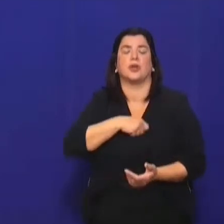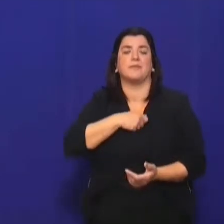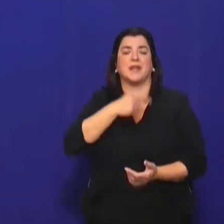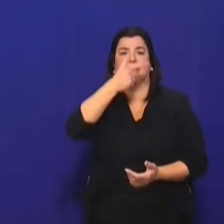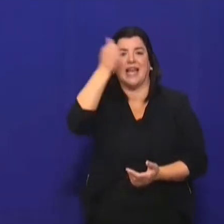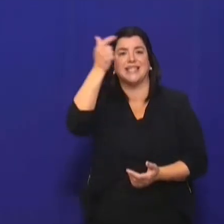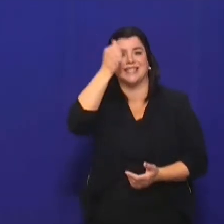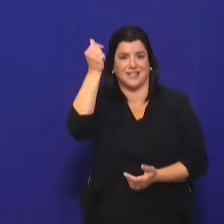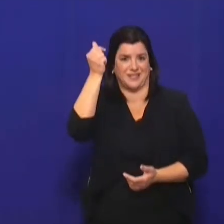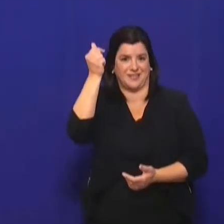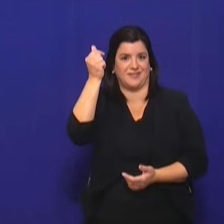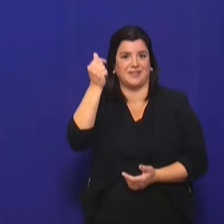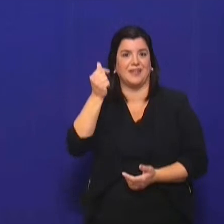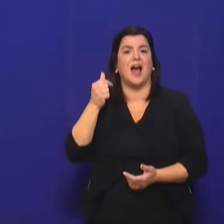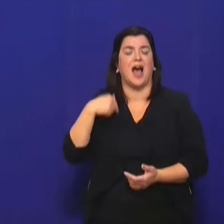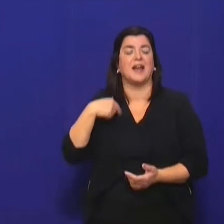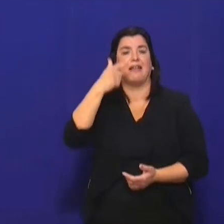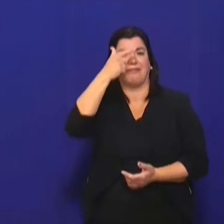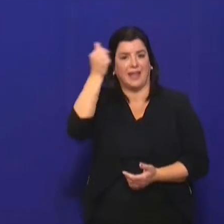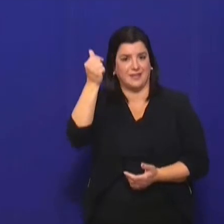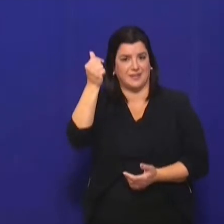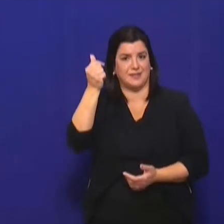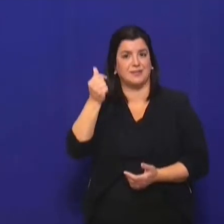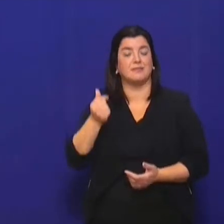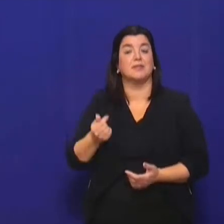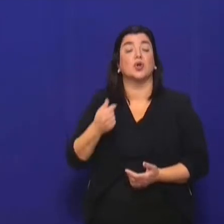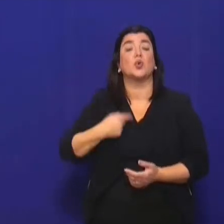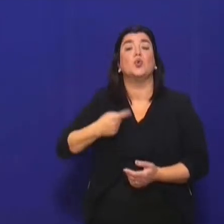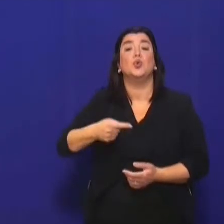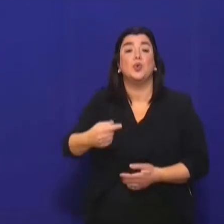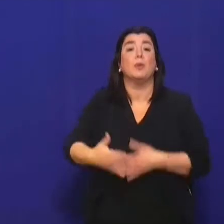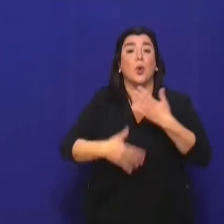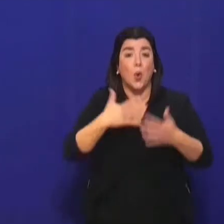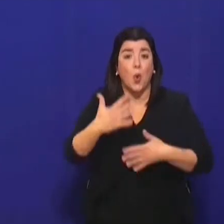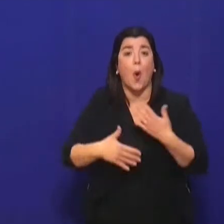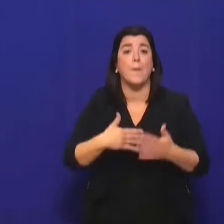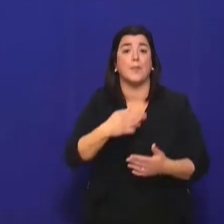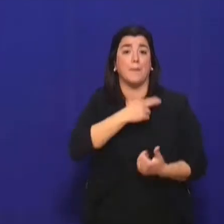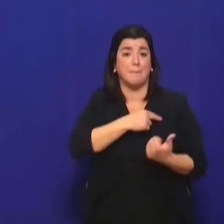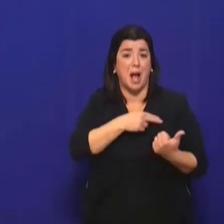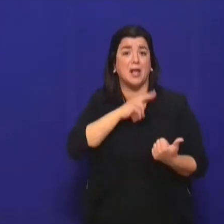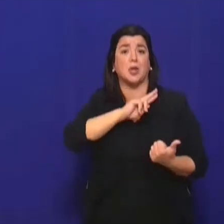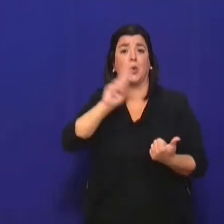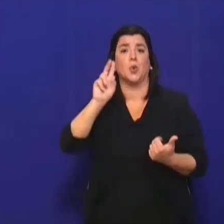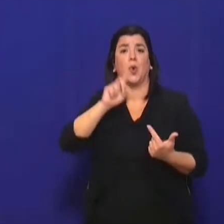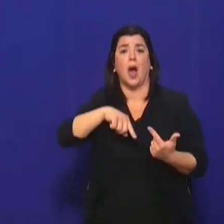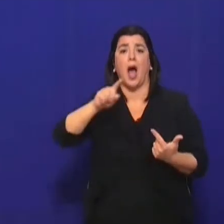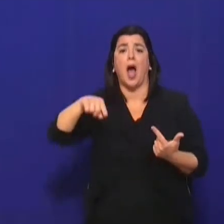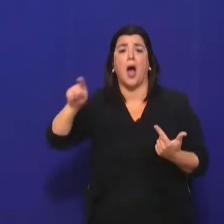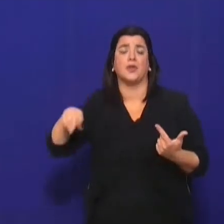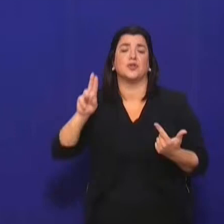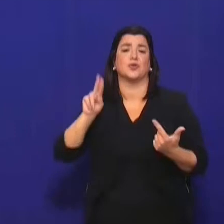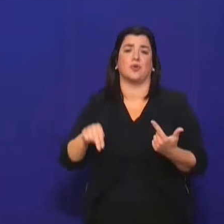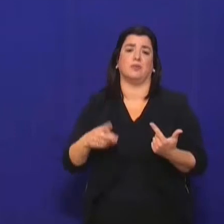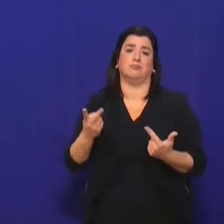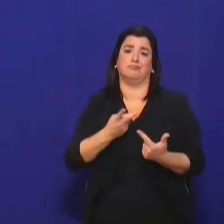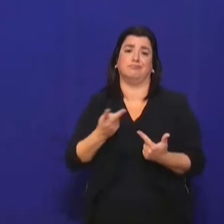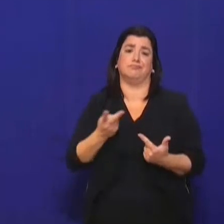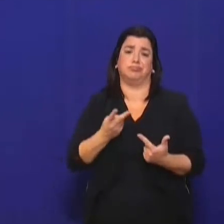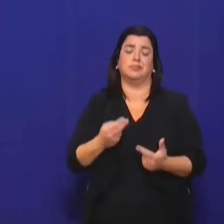numri għoljin ta' testijiet li qed nagħmlu kuljum propju kemm hawn Malta kif ukoll bħalma qegħdin taraw hawnhekk ukoll